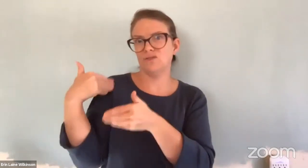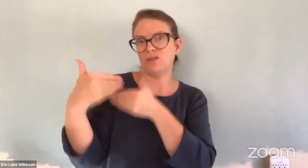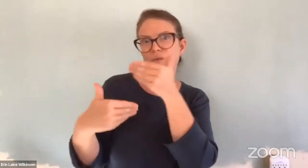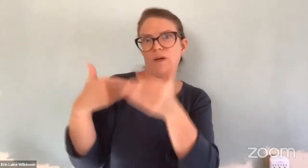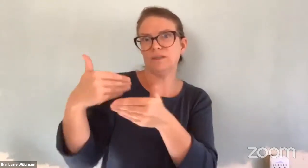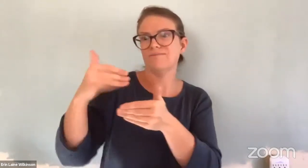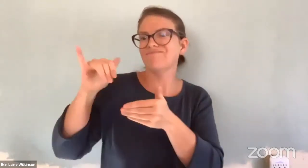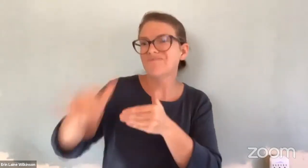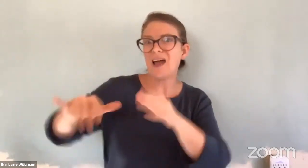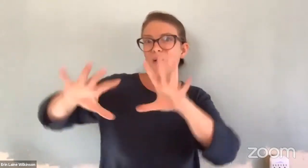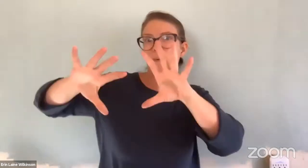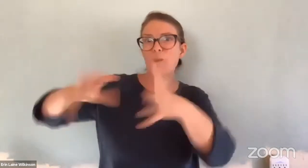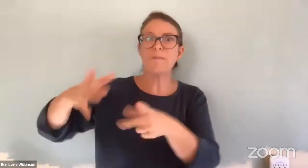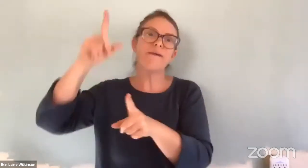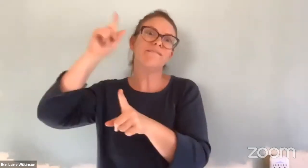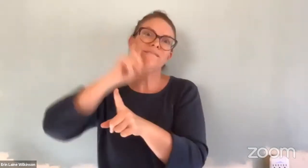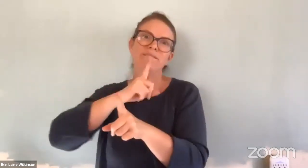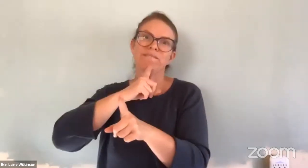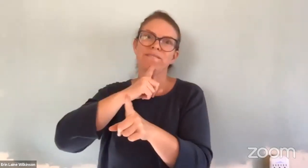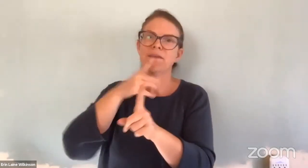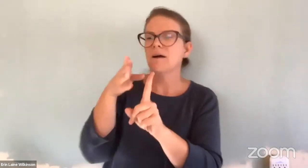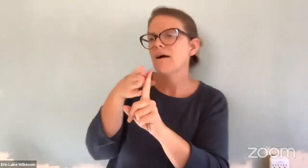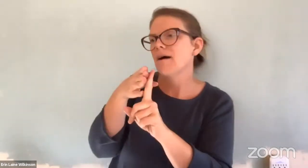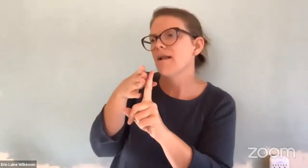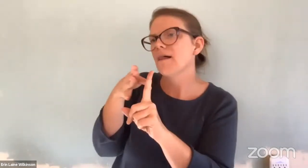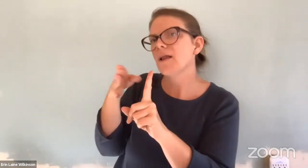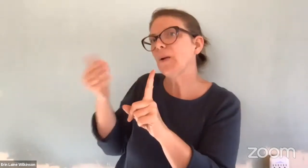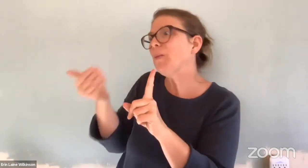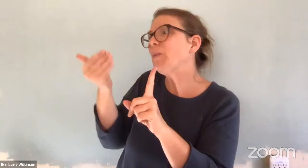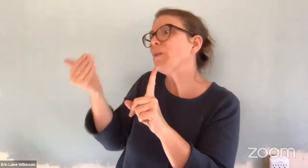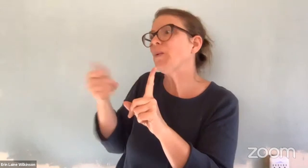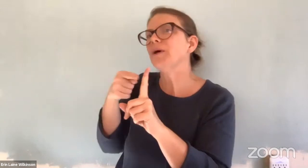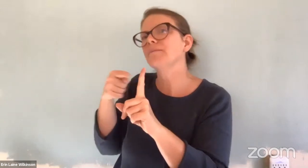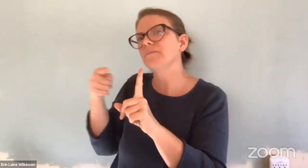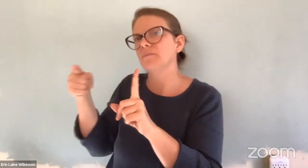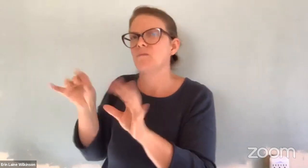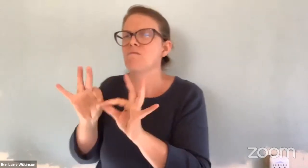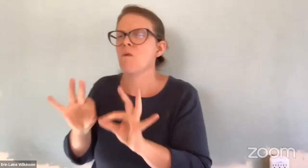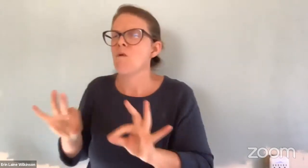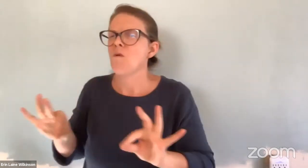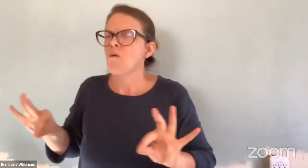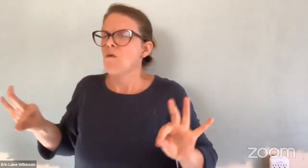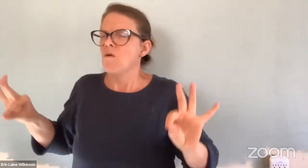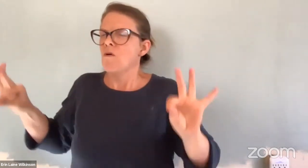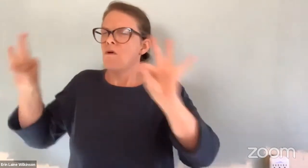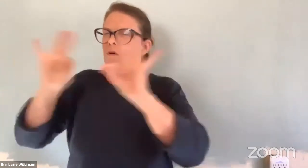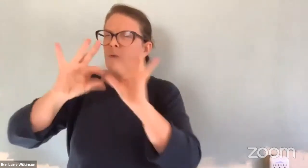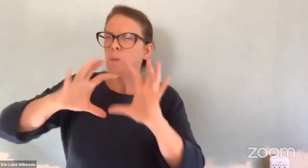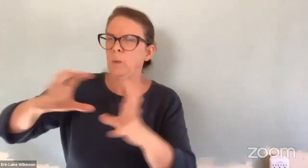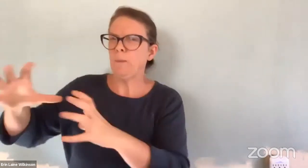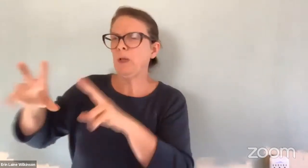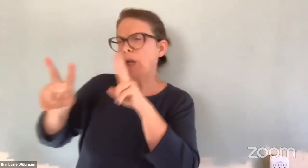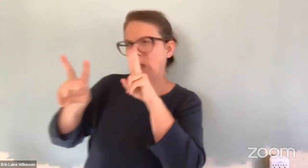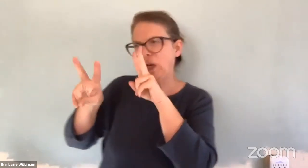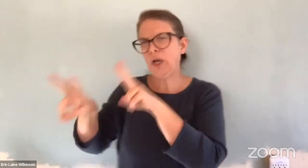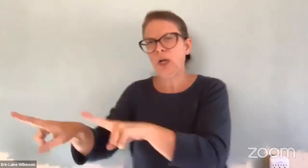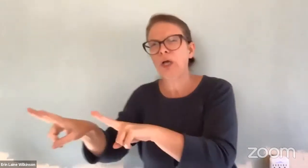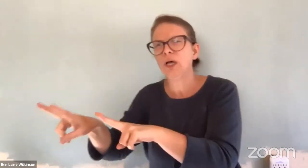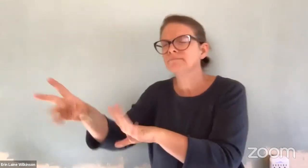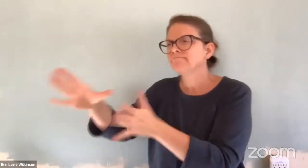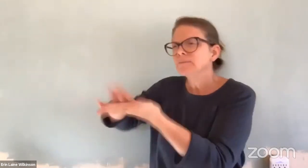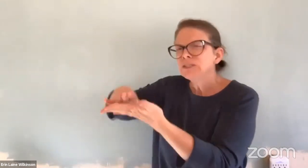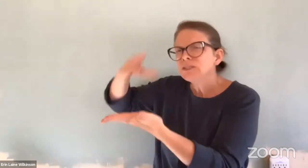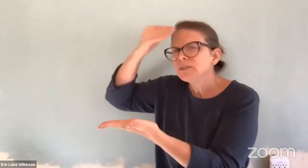these schools, when schools were closing, that generation, that group of deaf people, and from their age on, I think that's a